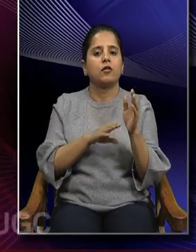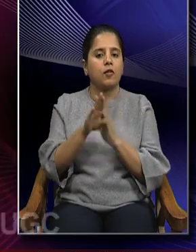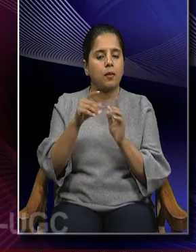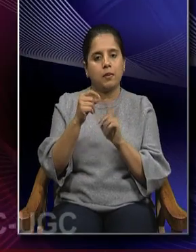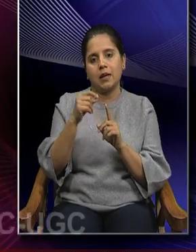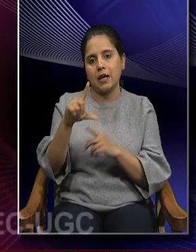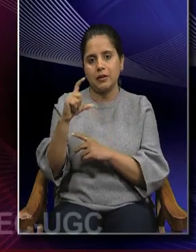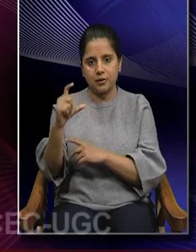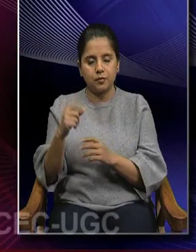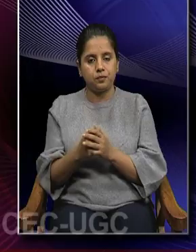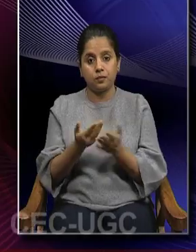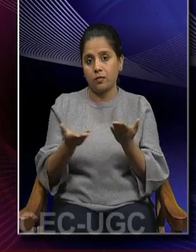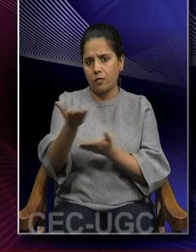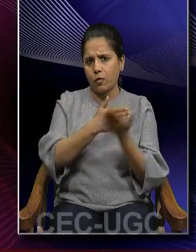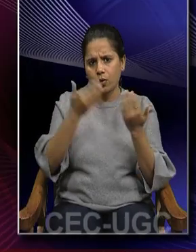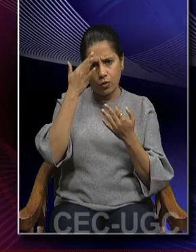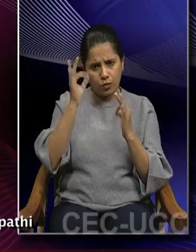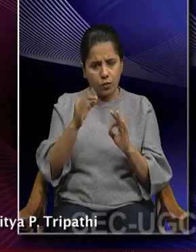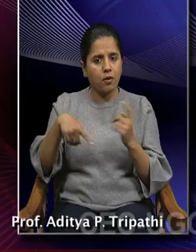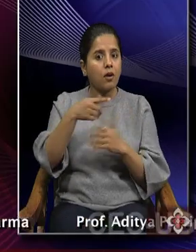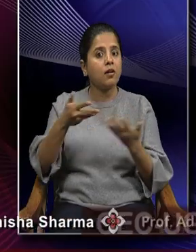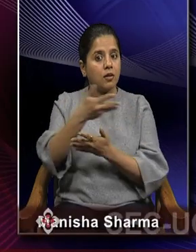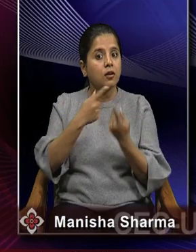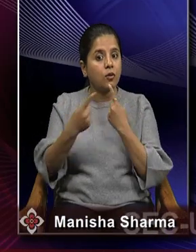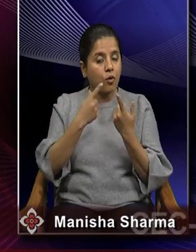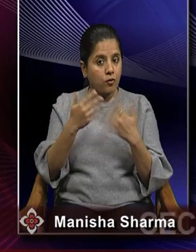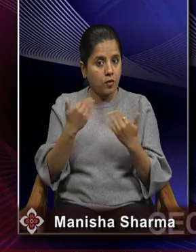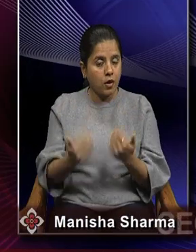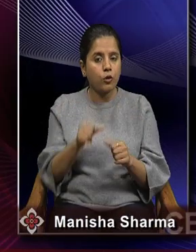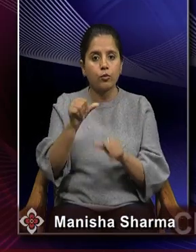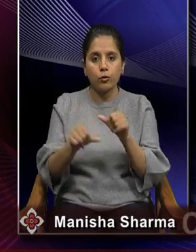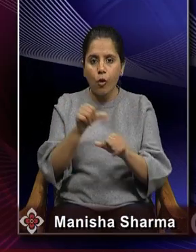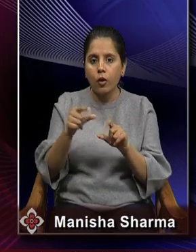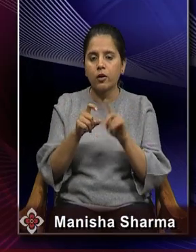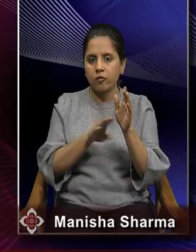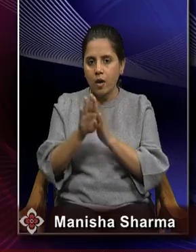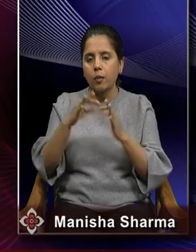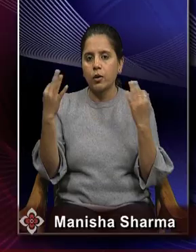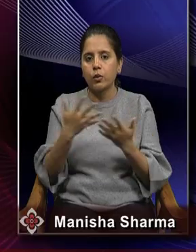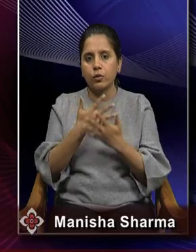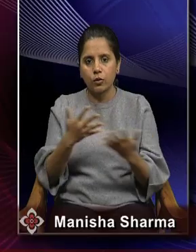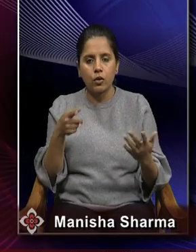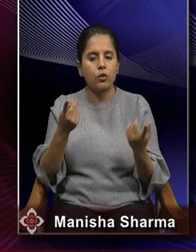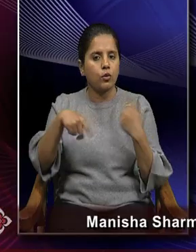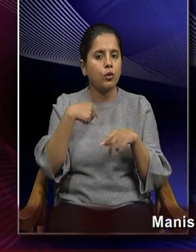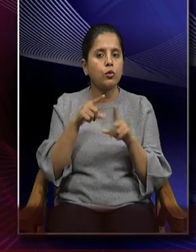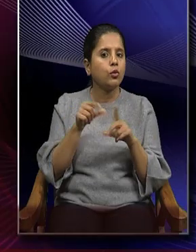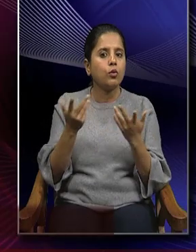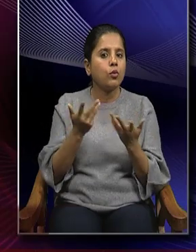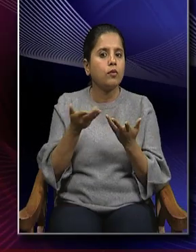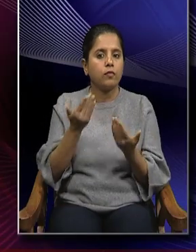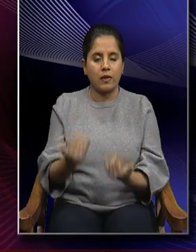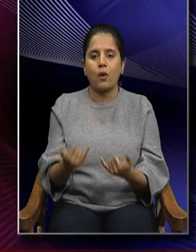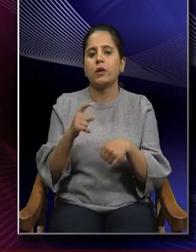PLC. As you all know that we have already discussed about the process of developing new product and what we do into that. Now